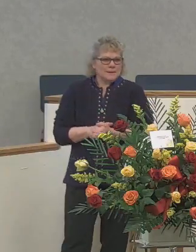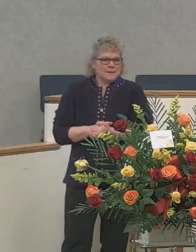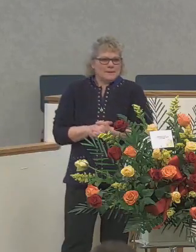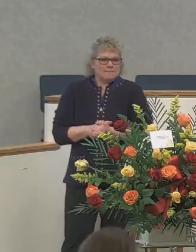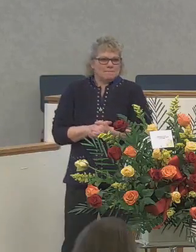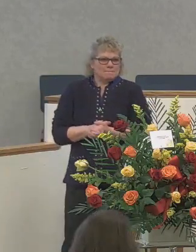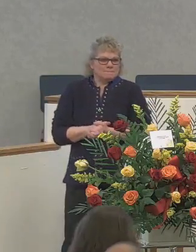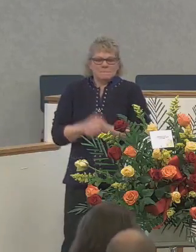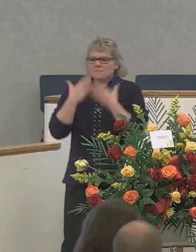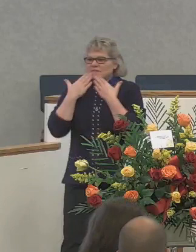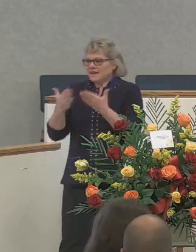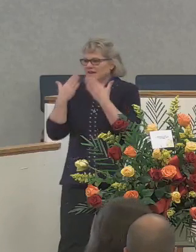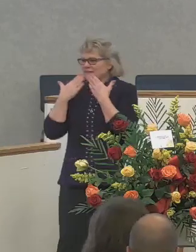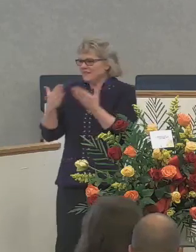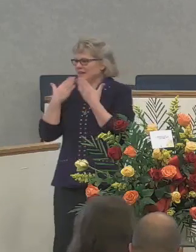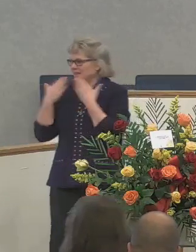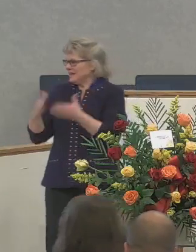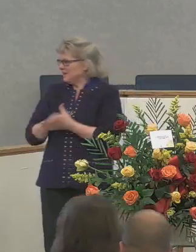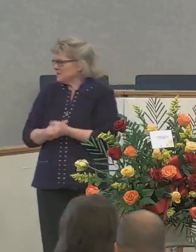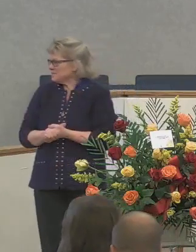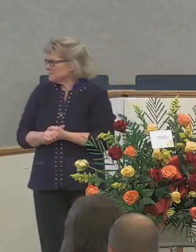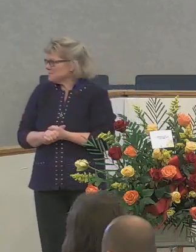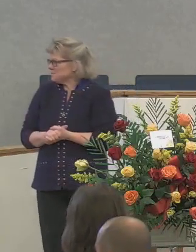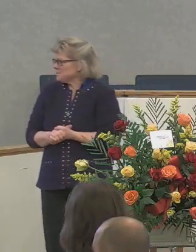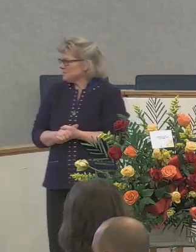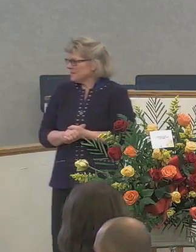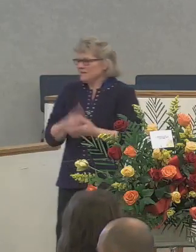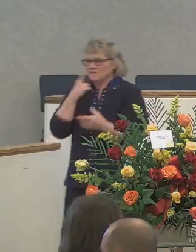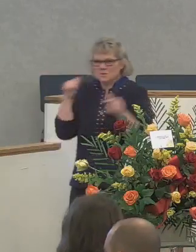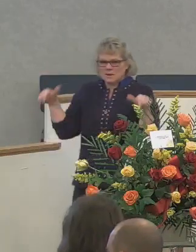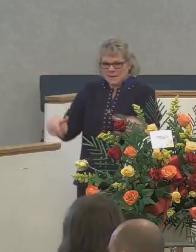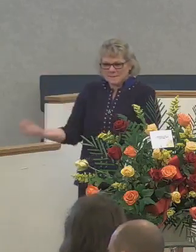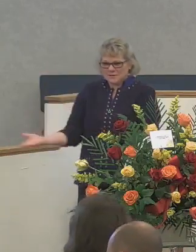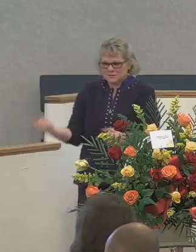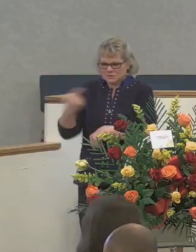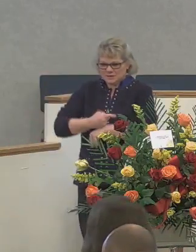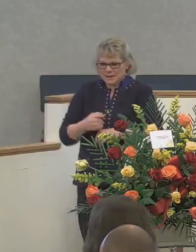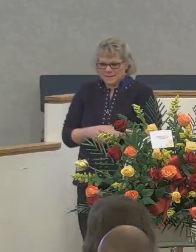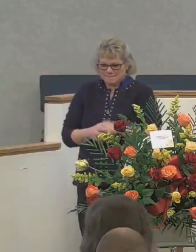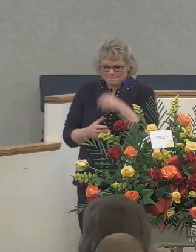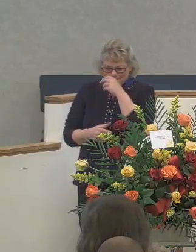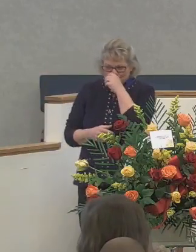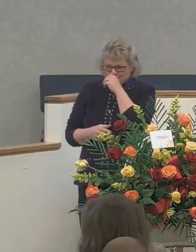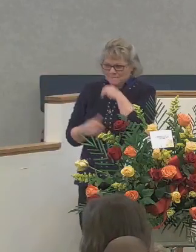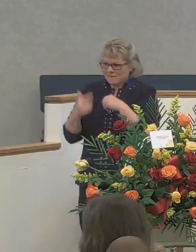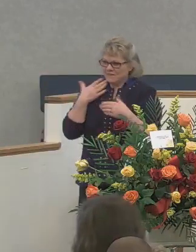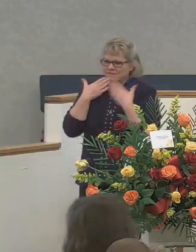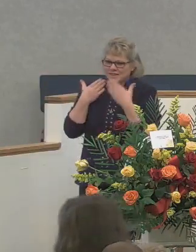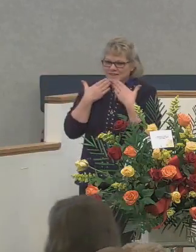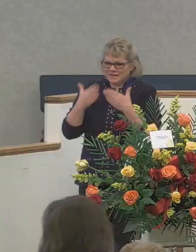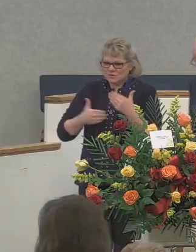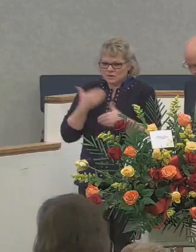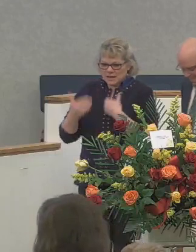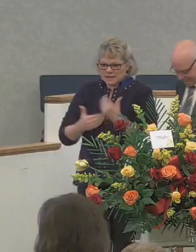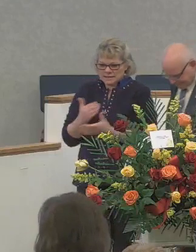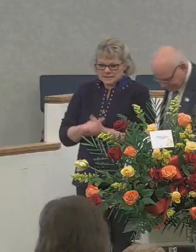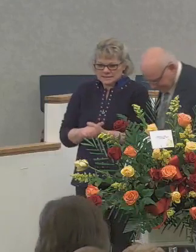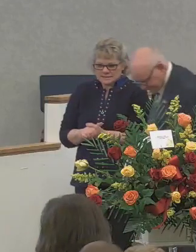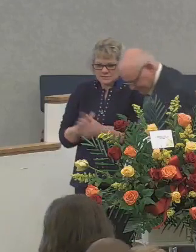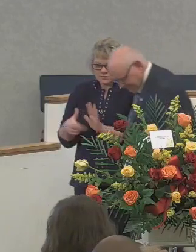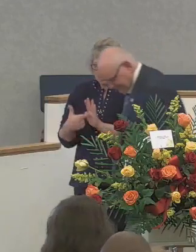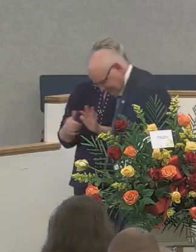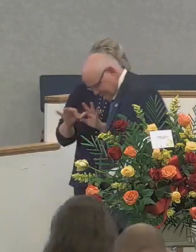home. Thank you once again for being here today. Thank you for the kindness that you've shown to the